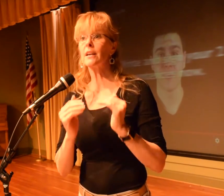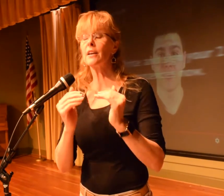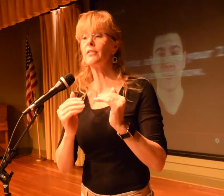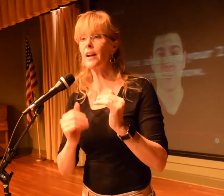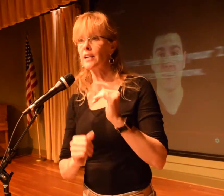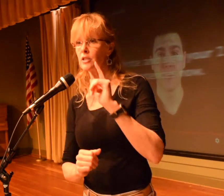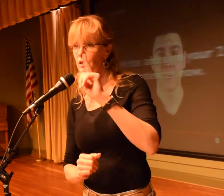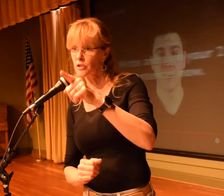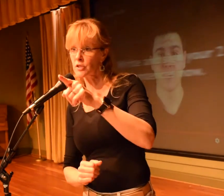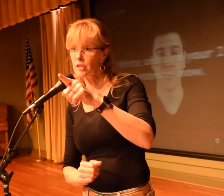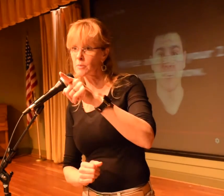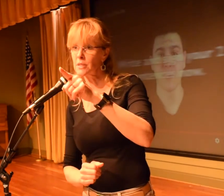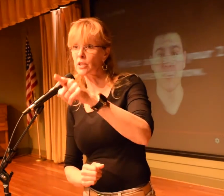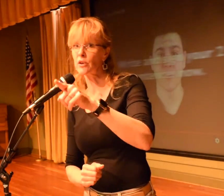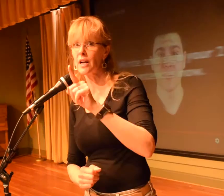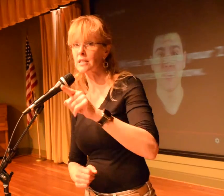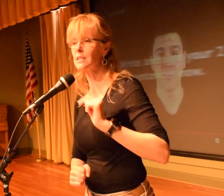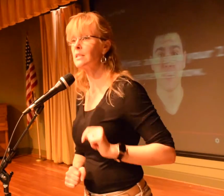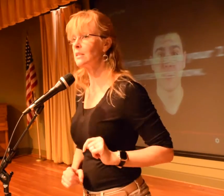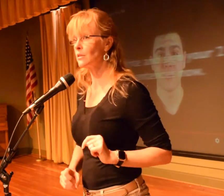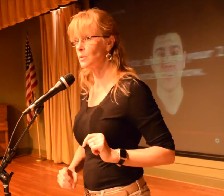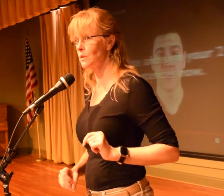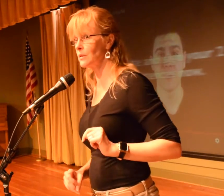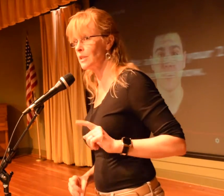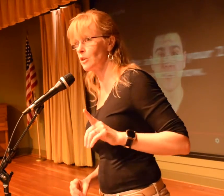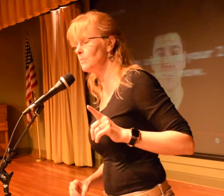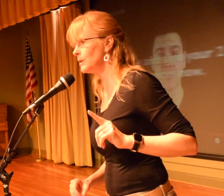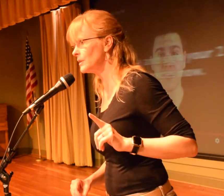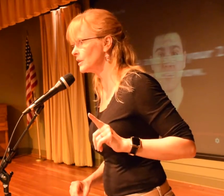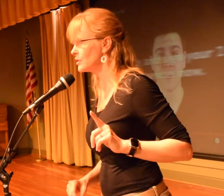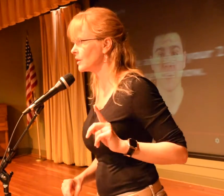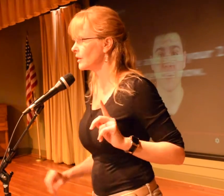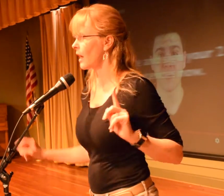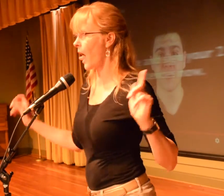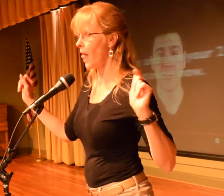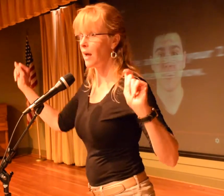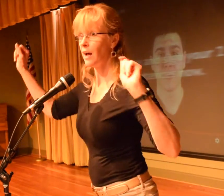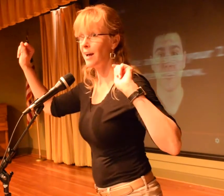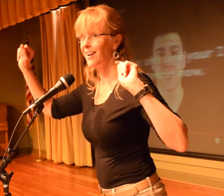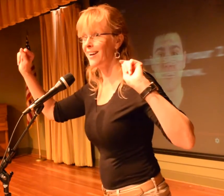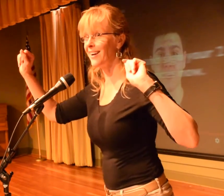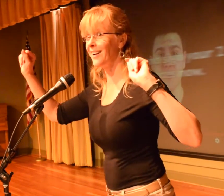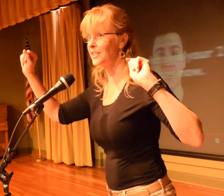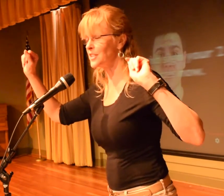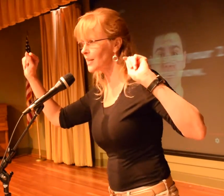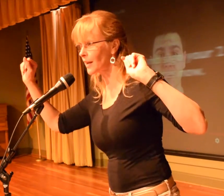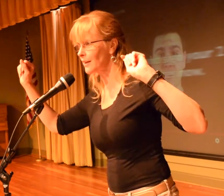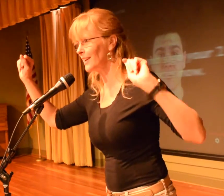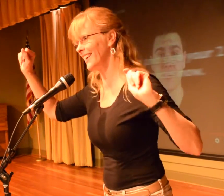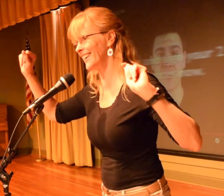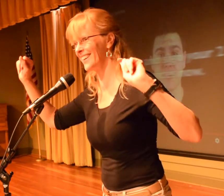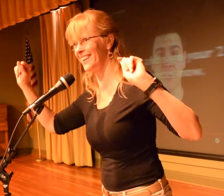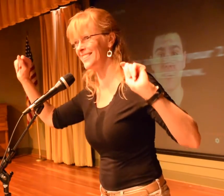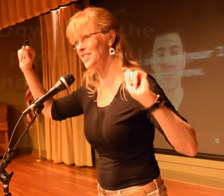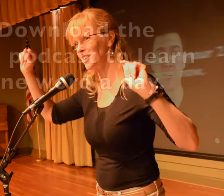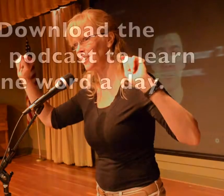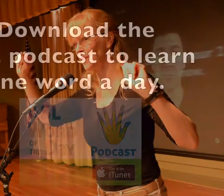an advance, look at your syllabus and you'll actually see those words, and it could be on the dictionary. Haha, just saying. And dictionary on the website.